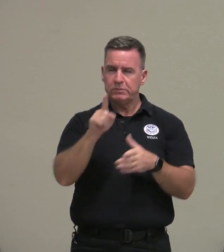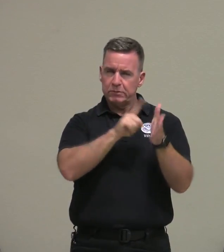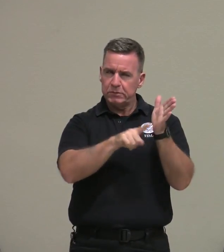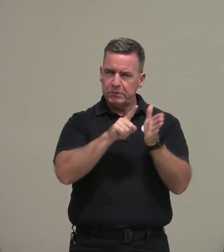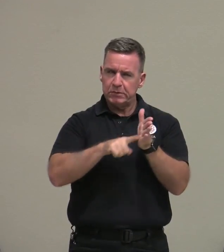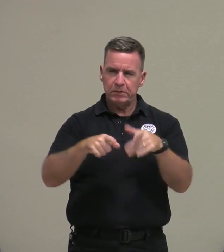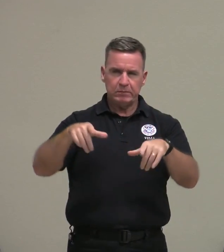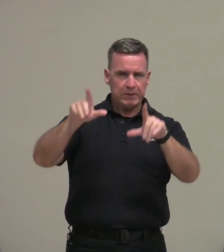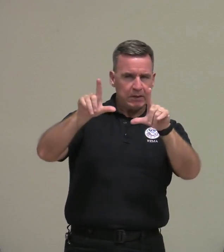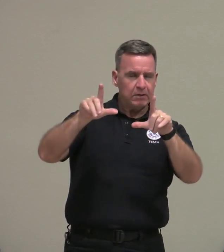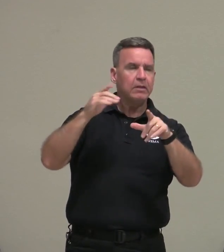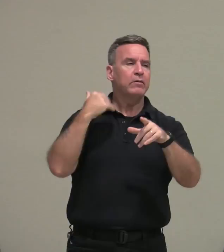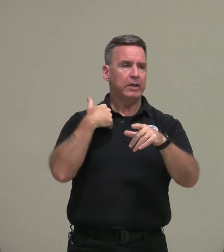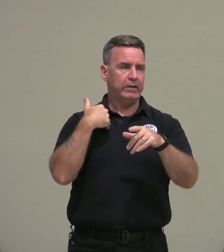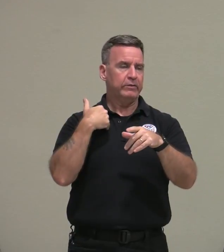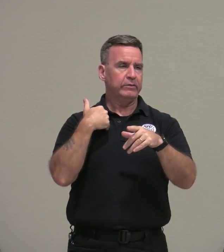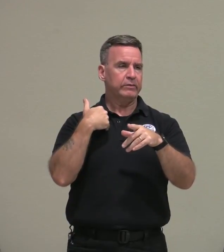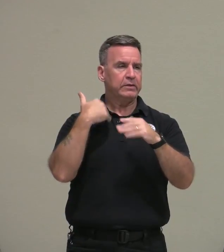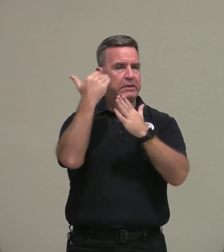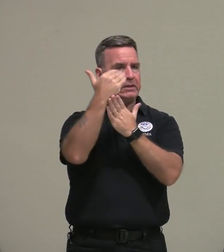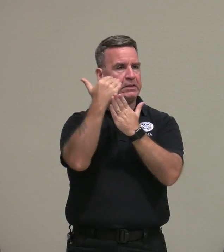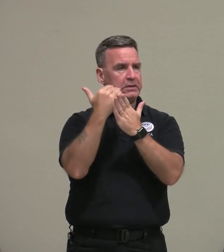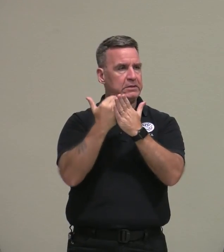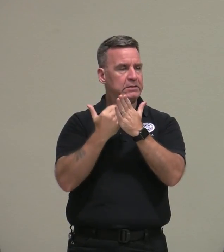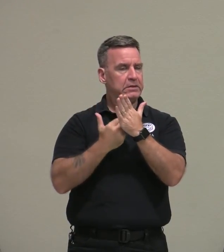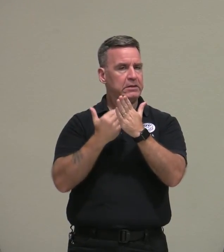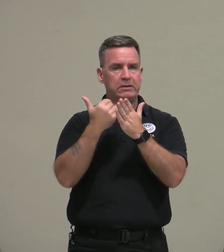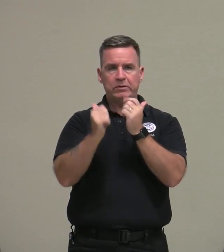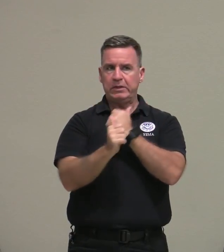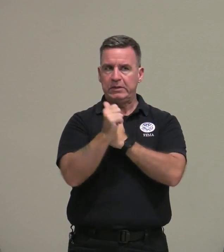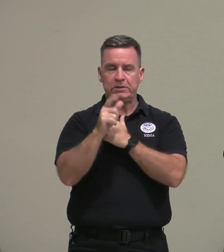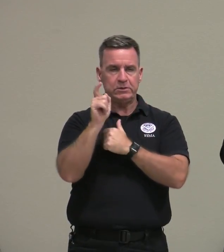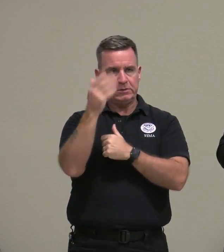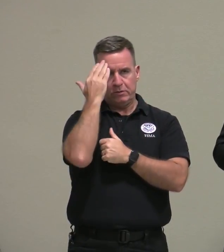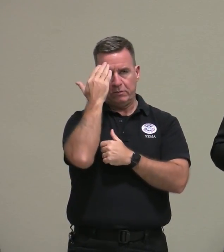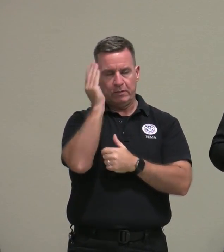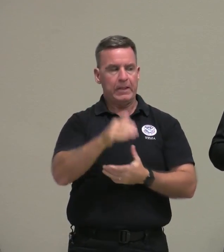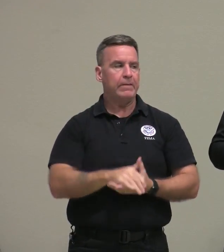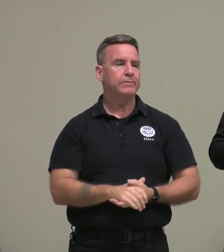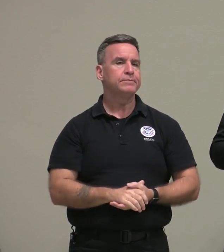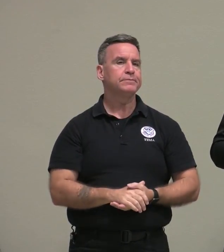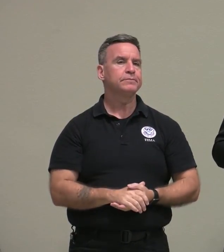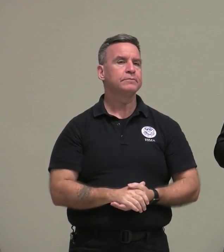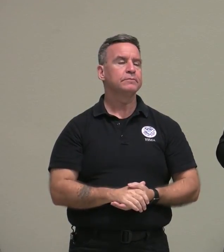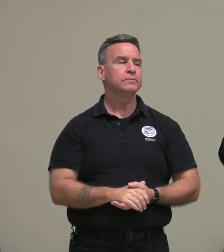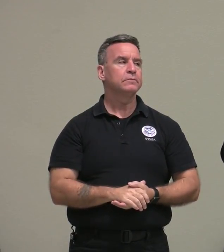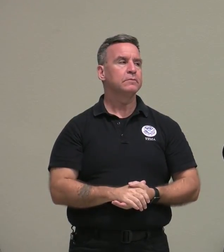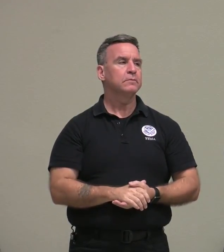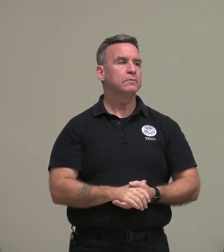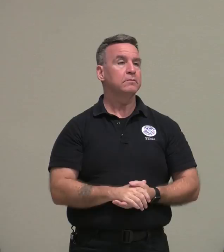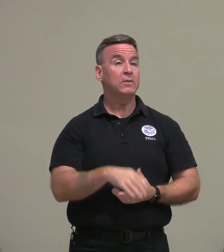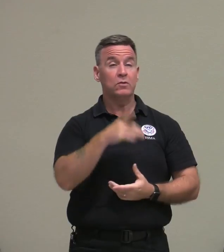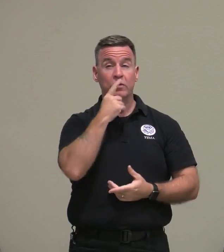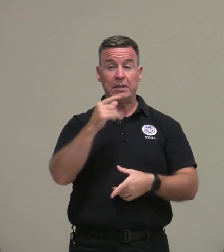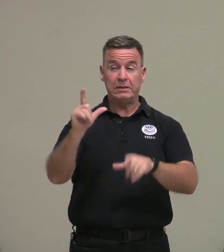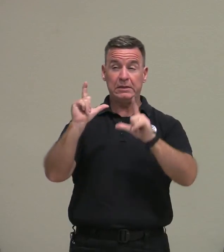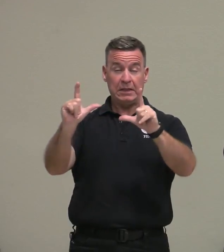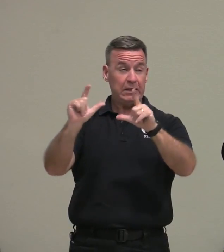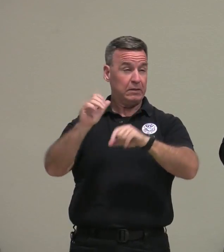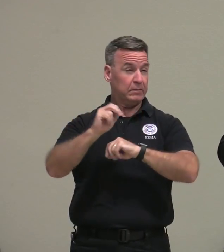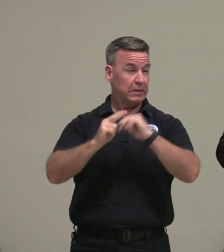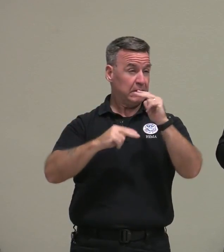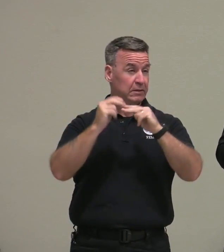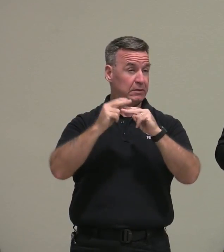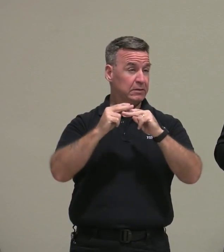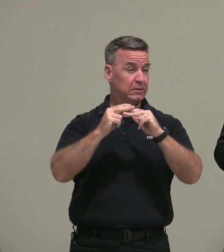a look at the placard. There will be listed any hazards that you should be aware of. Red tags on structures,